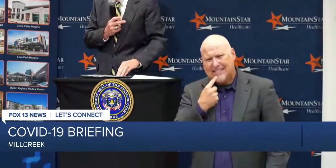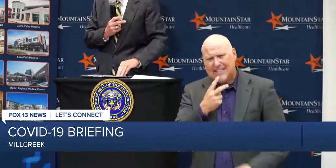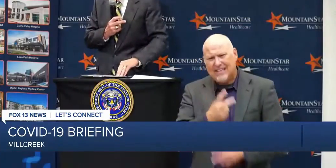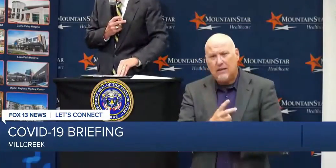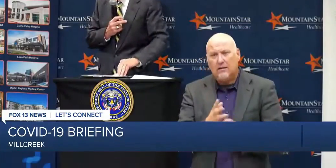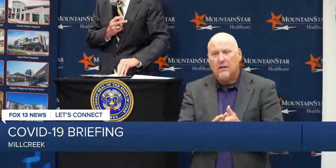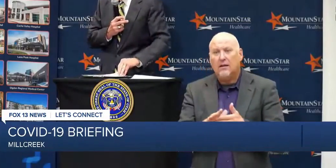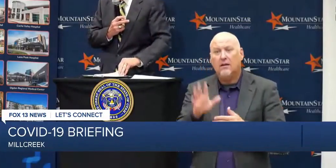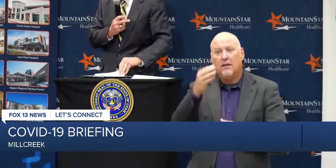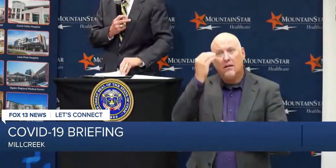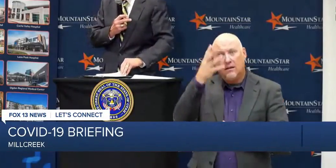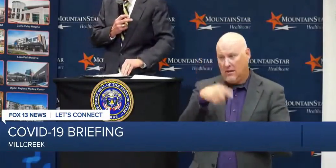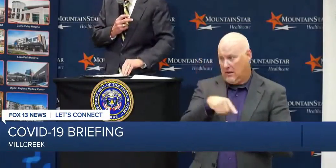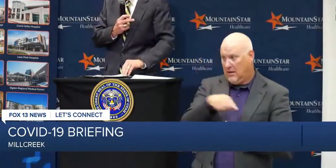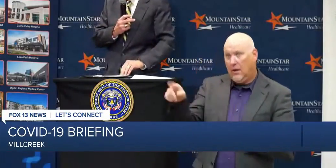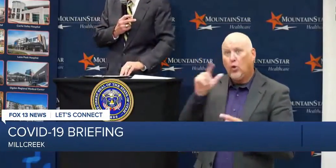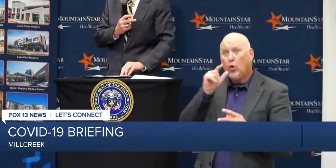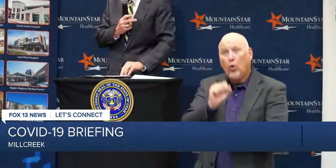workforce.